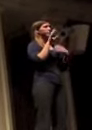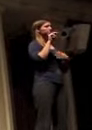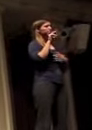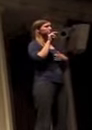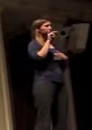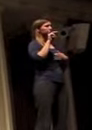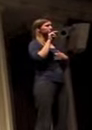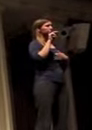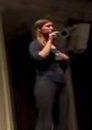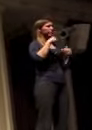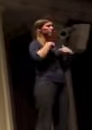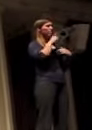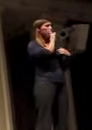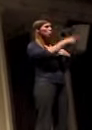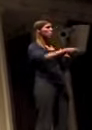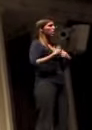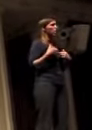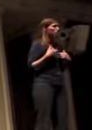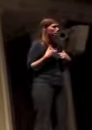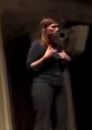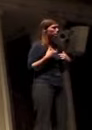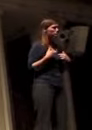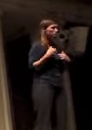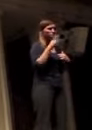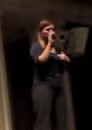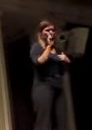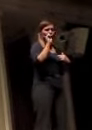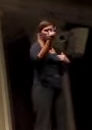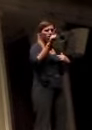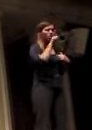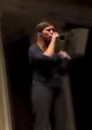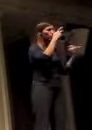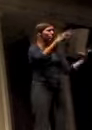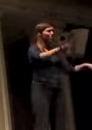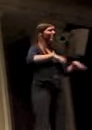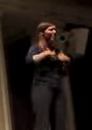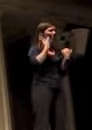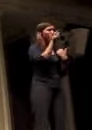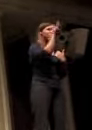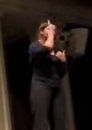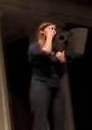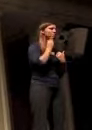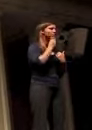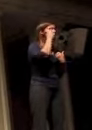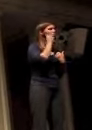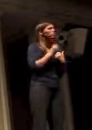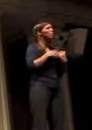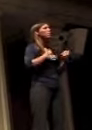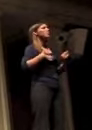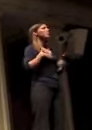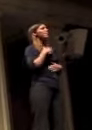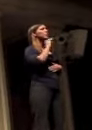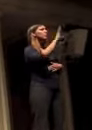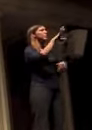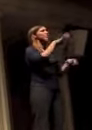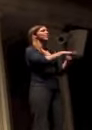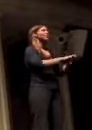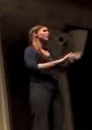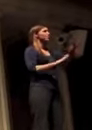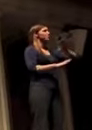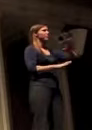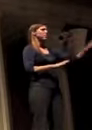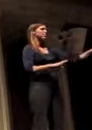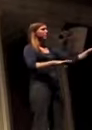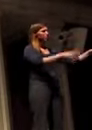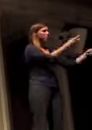Real, it's whoever has lived it. So please, reserve your shit. Too many assholes don't already.